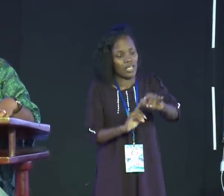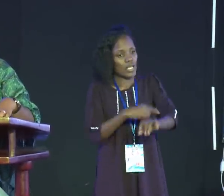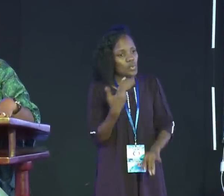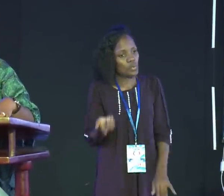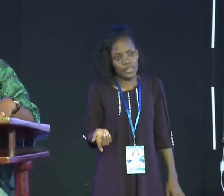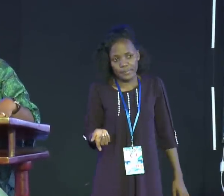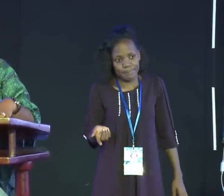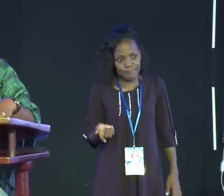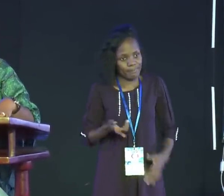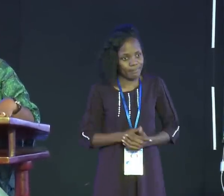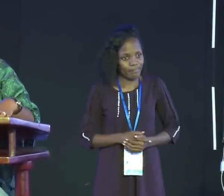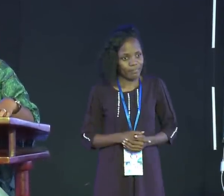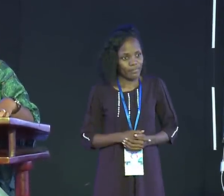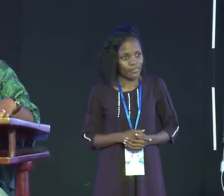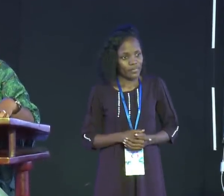will